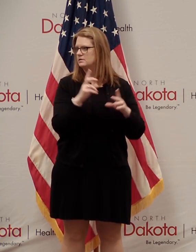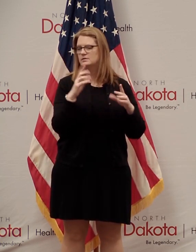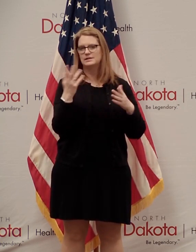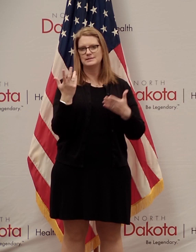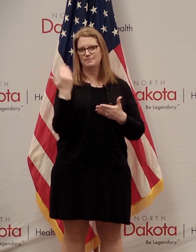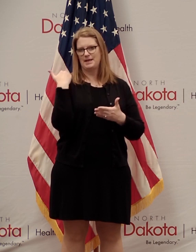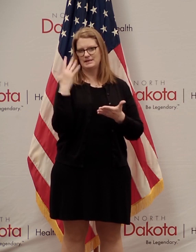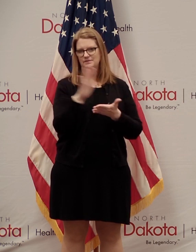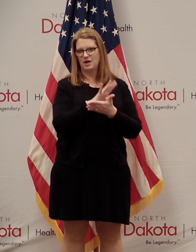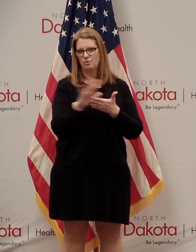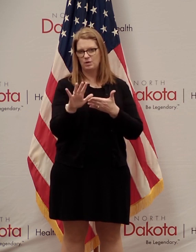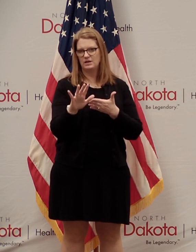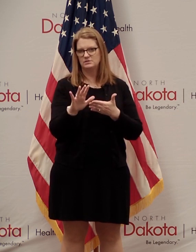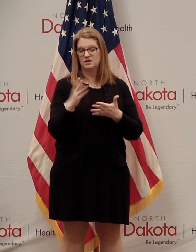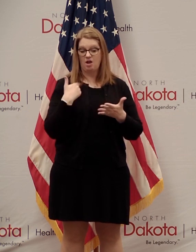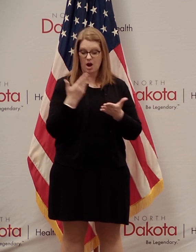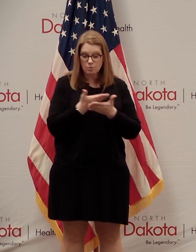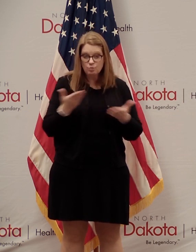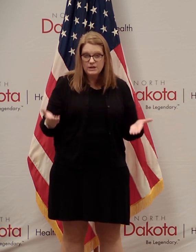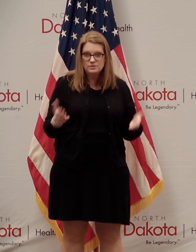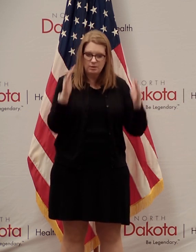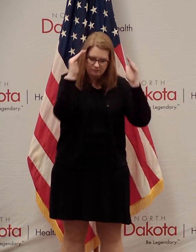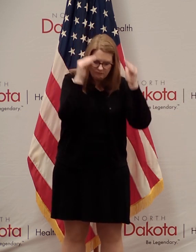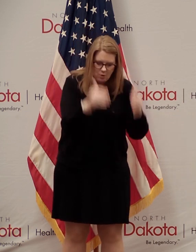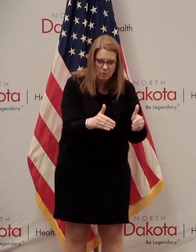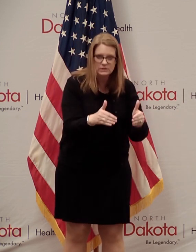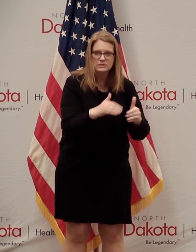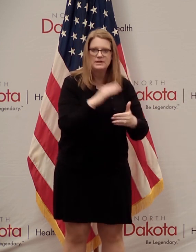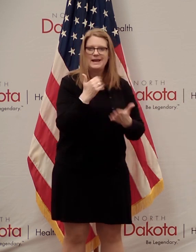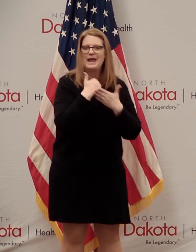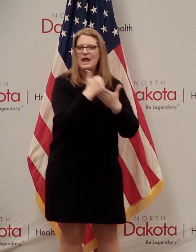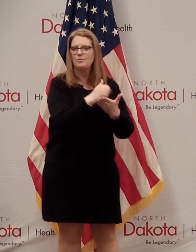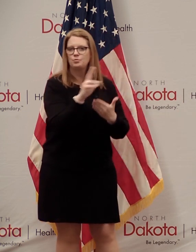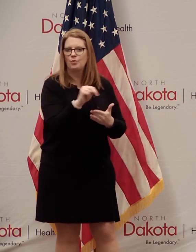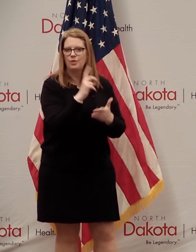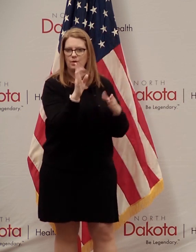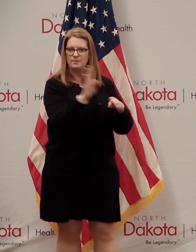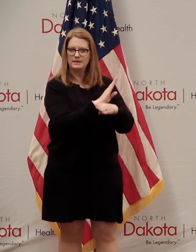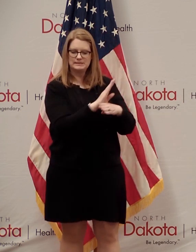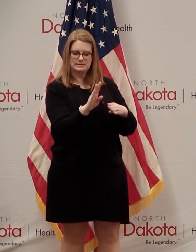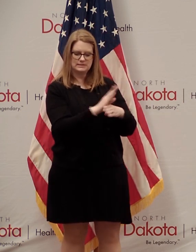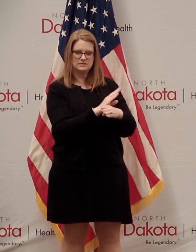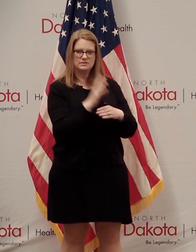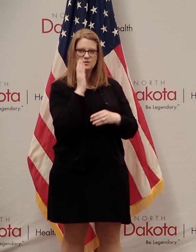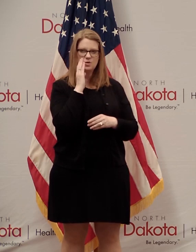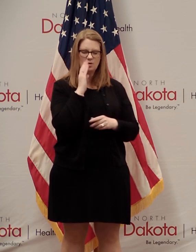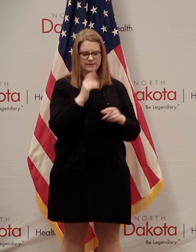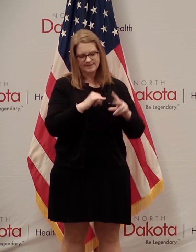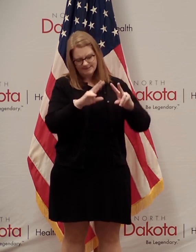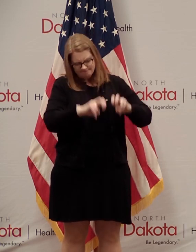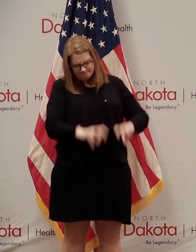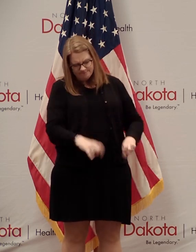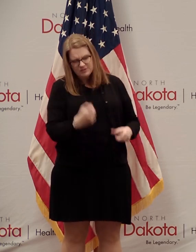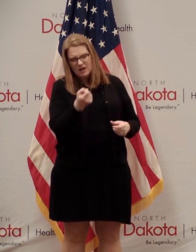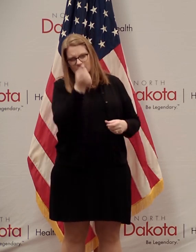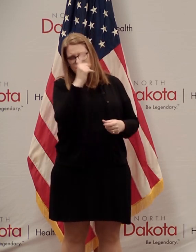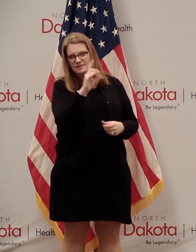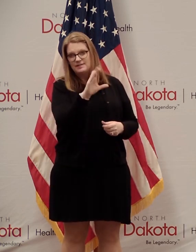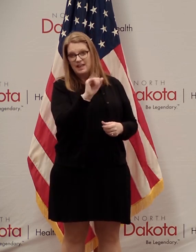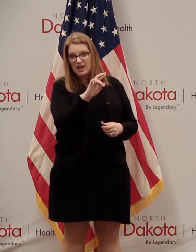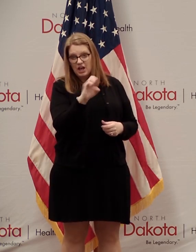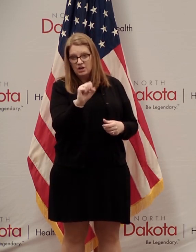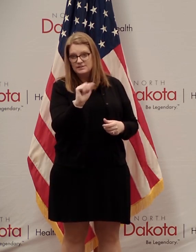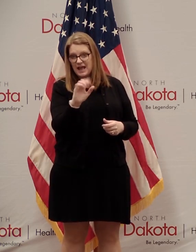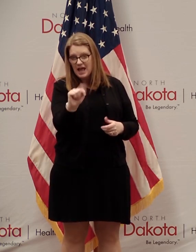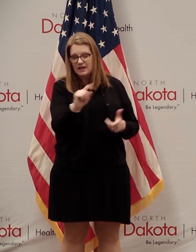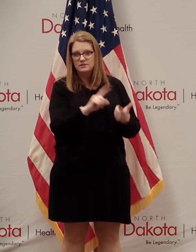Commerce has dedicated resources to help North Dakota businesses understand the CARES Act and the federal resources available to